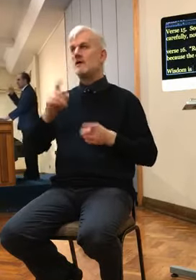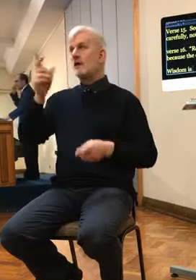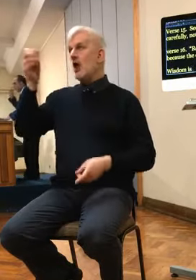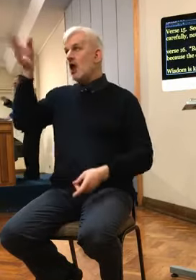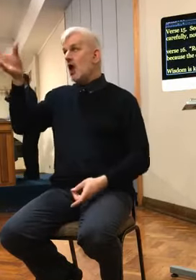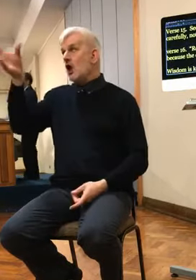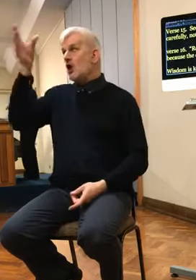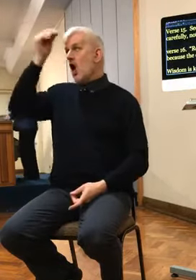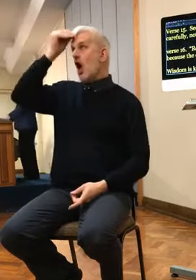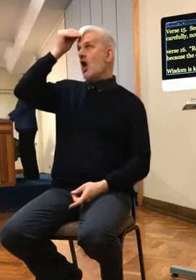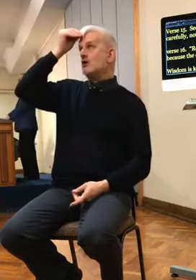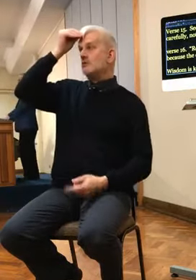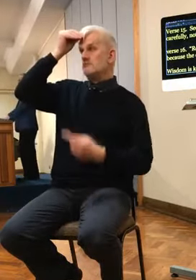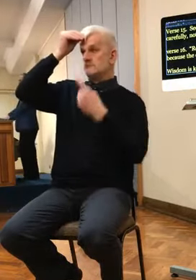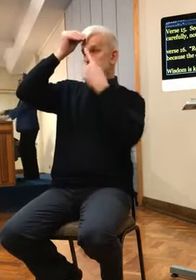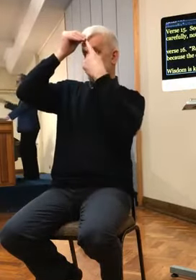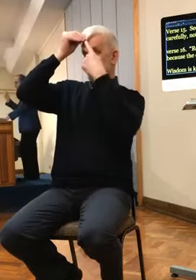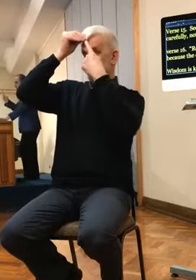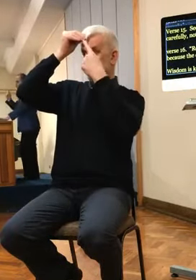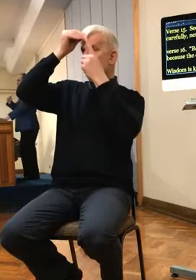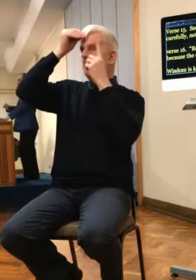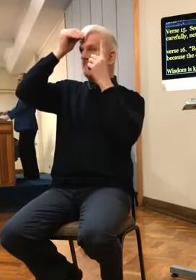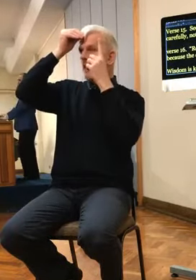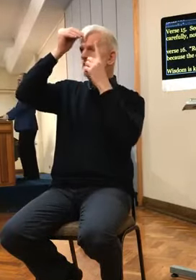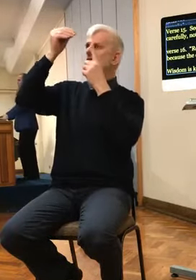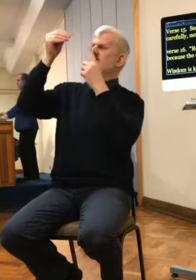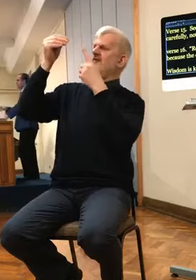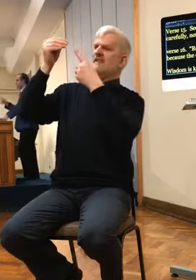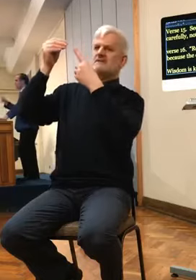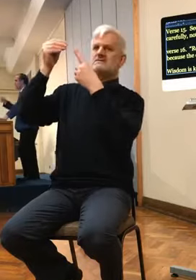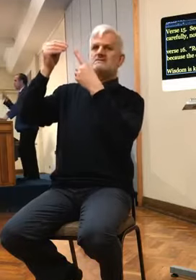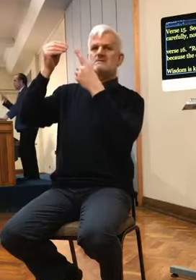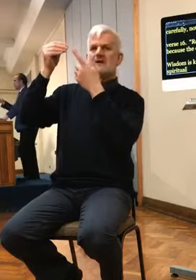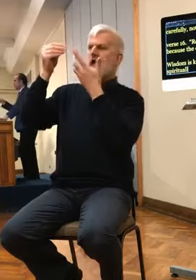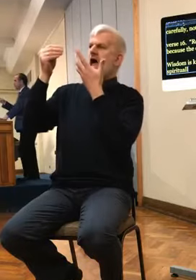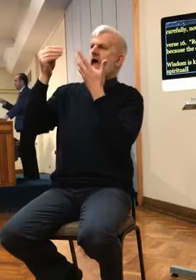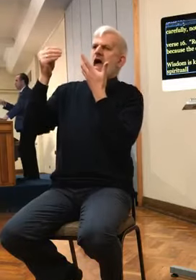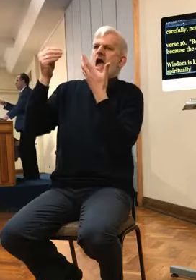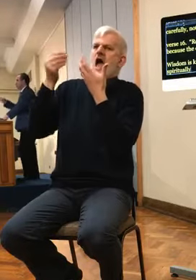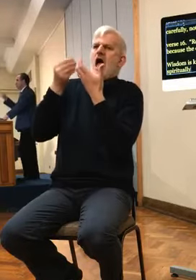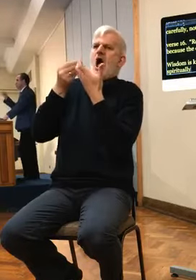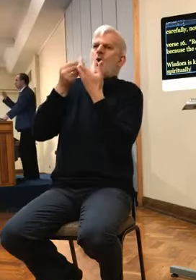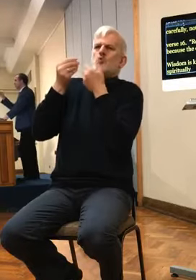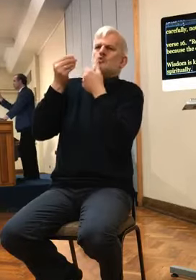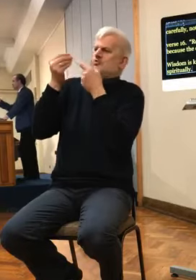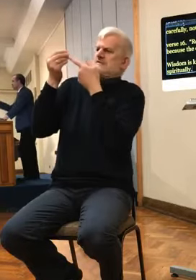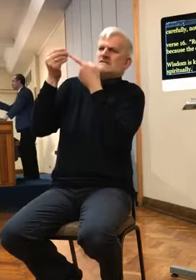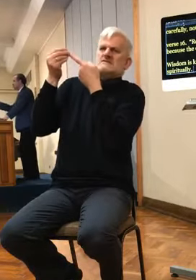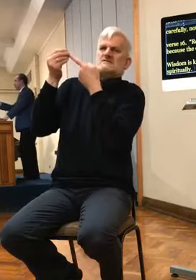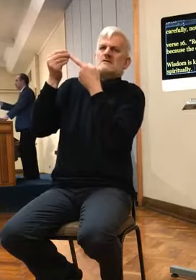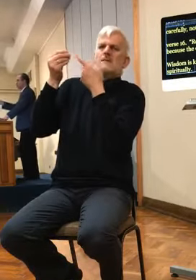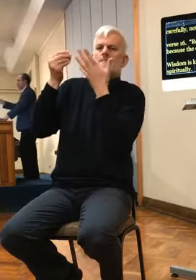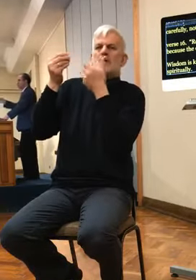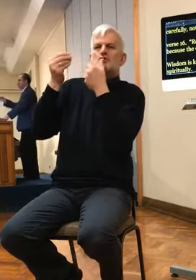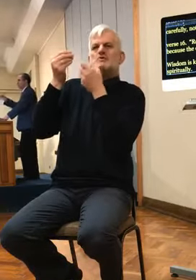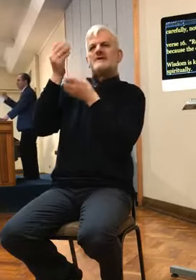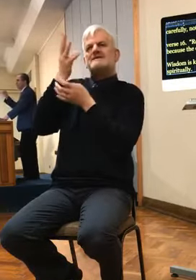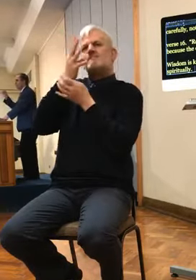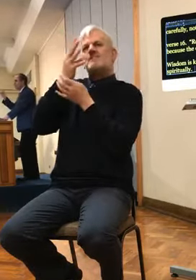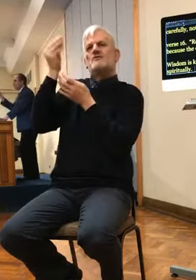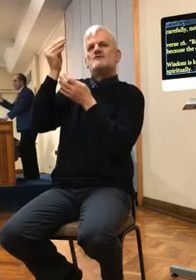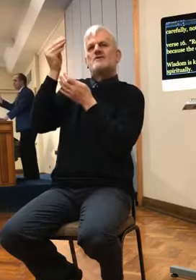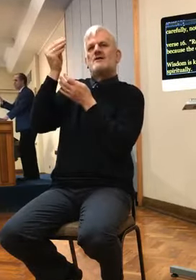applied spiritually, sacredly. It's not about being skilled or